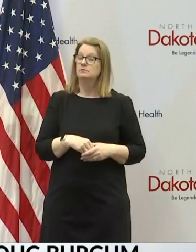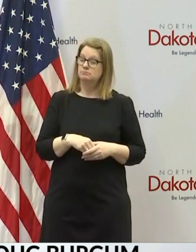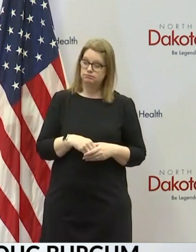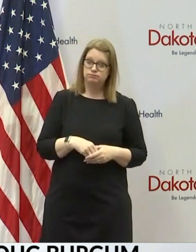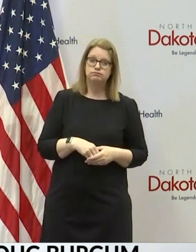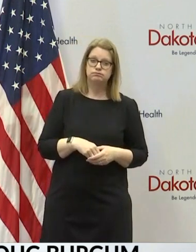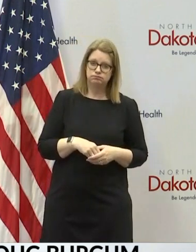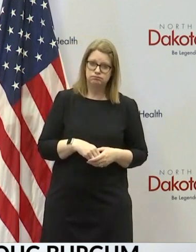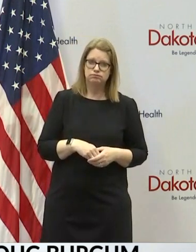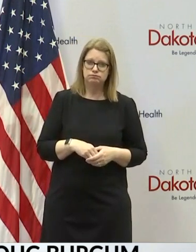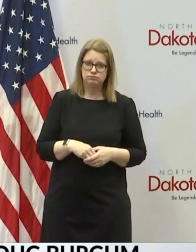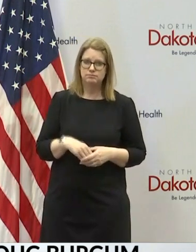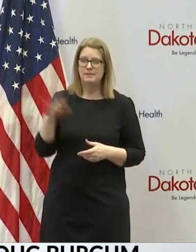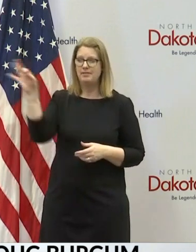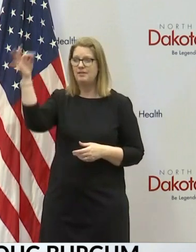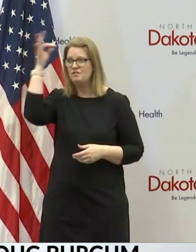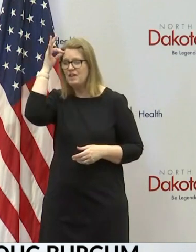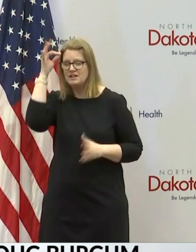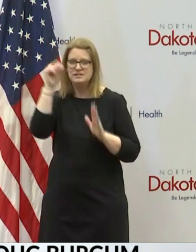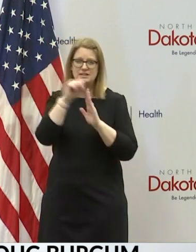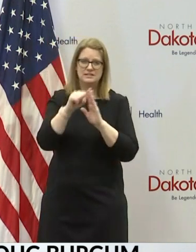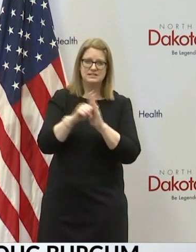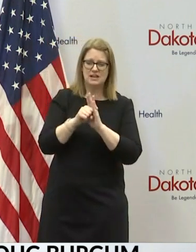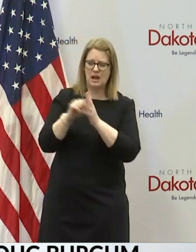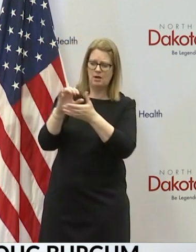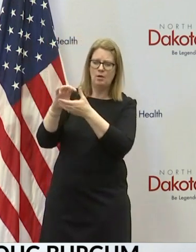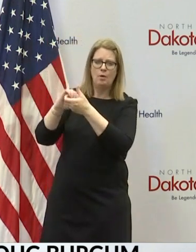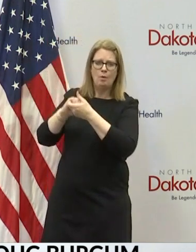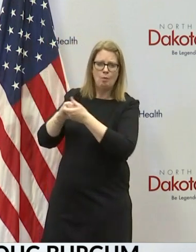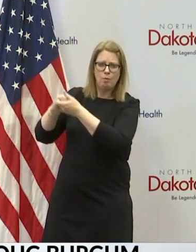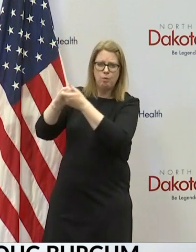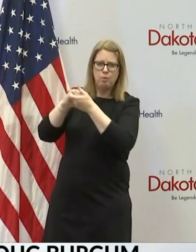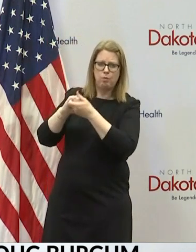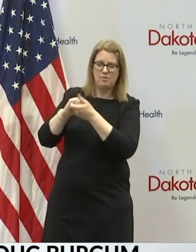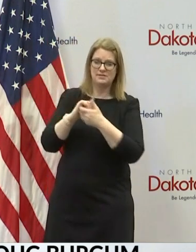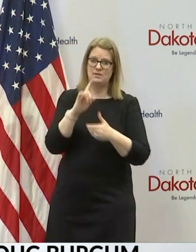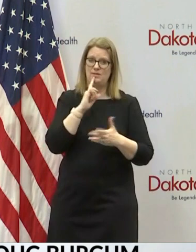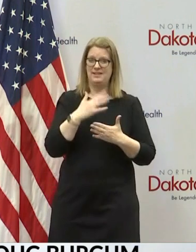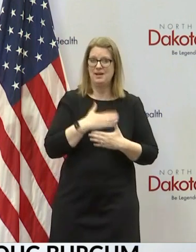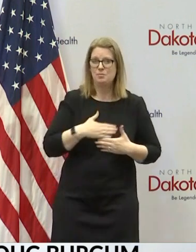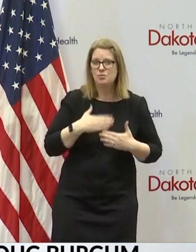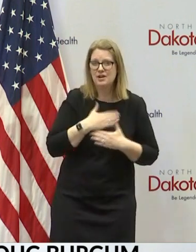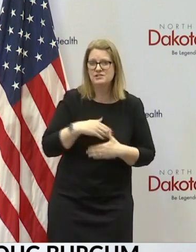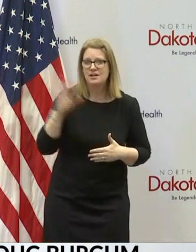partnership between the feds and the state, and I certainly appreciate the federal government